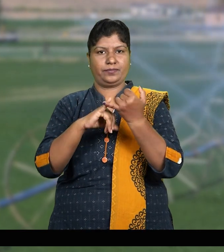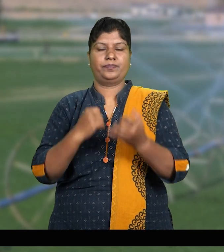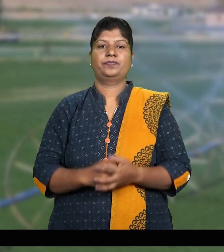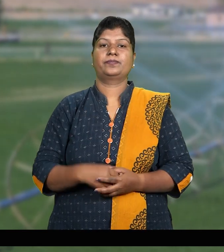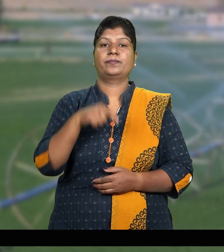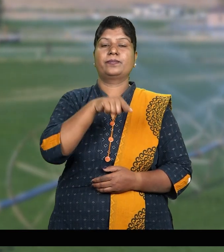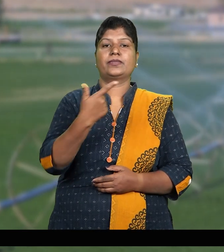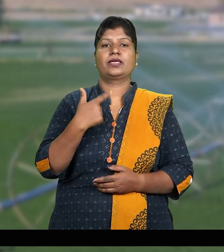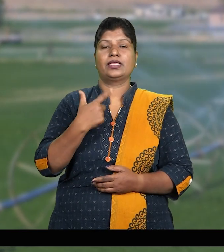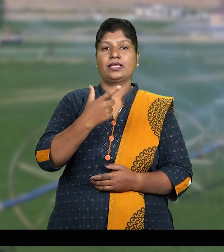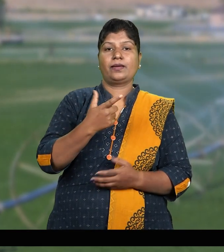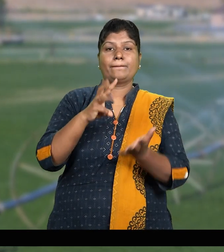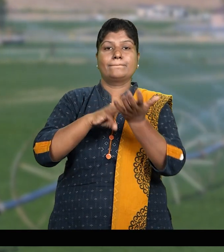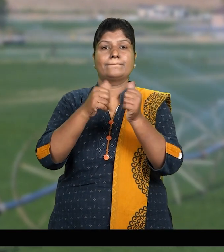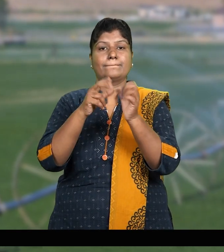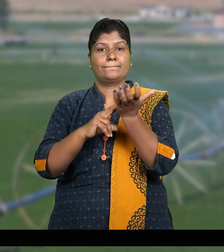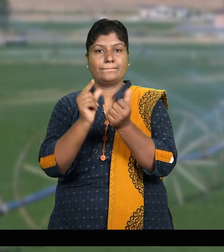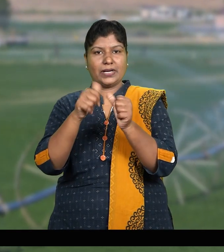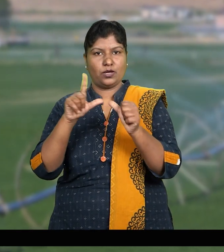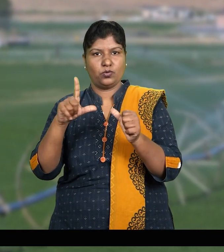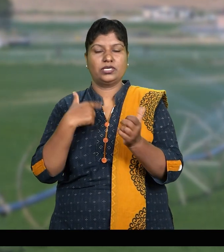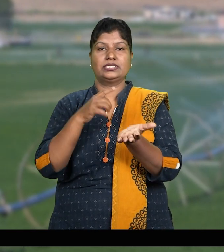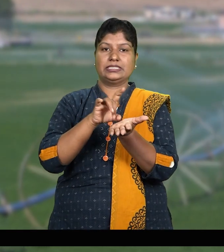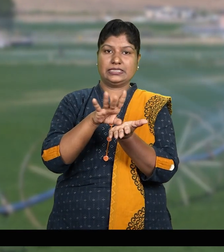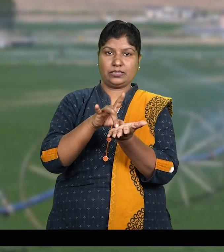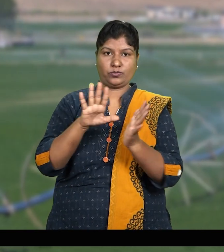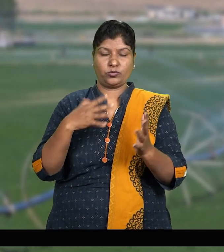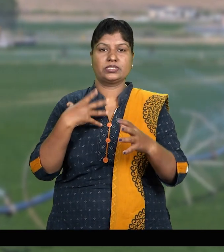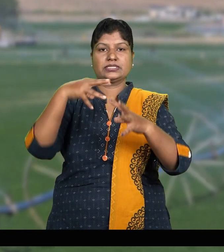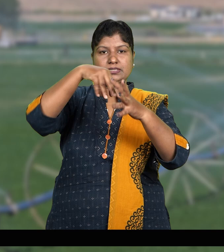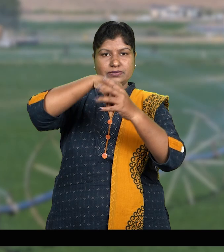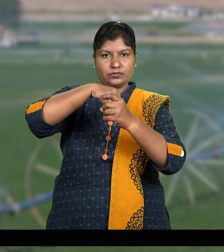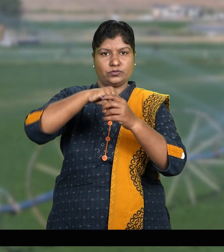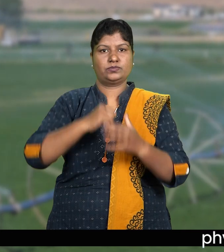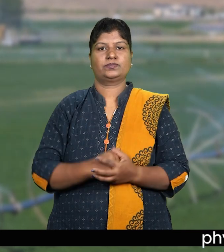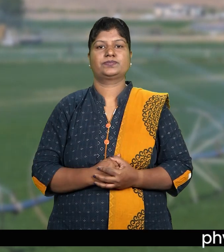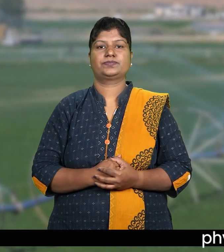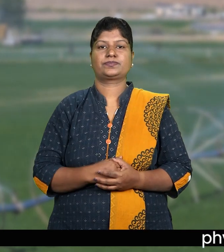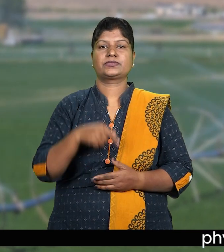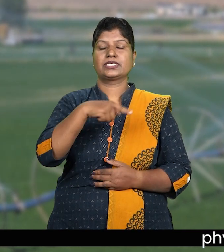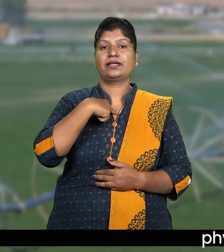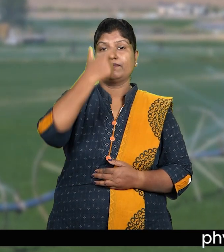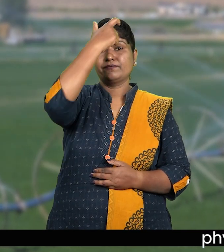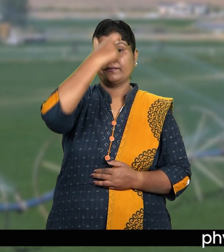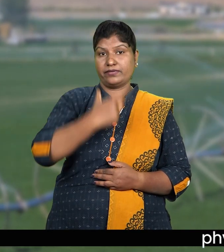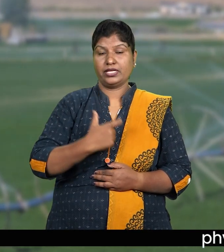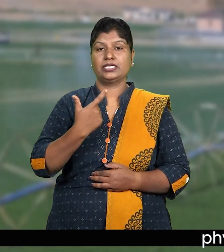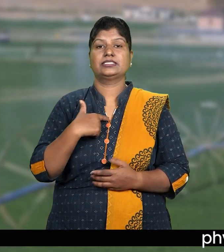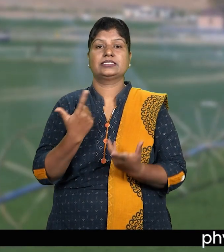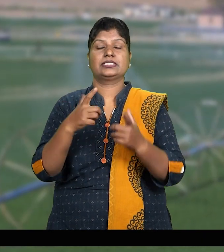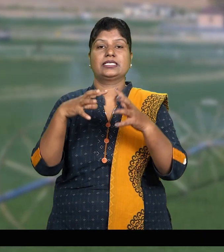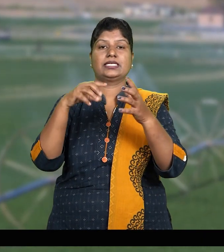The manual removal includes physical removal of